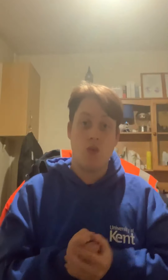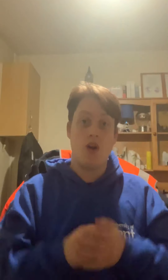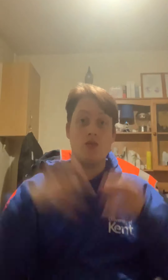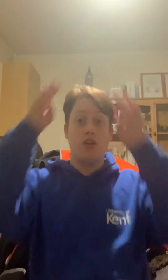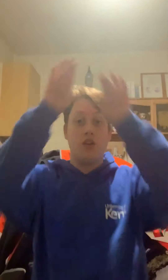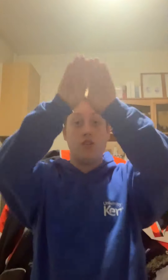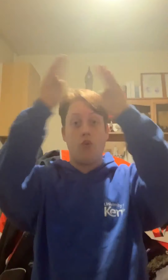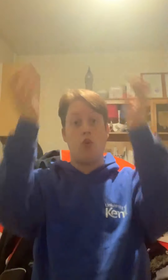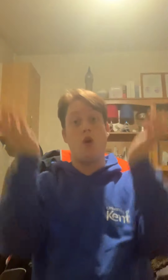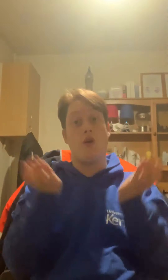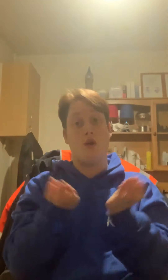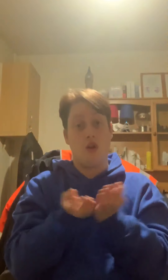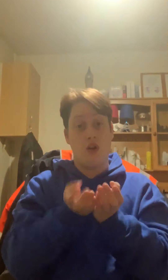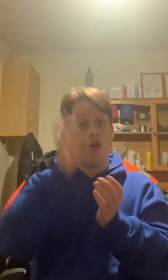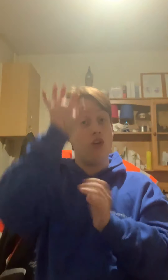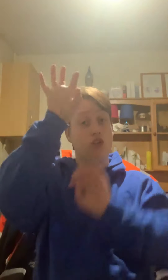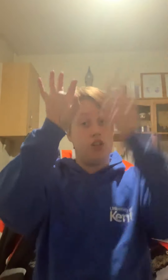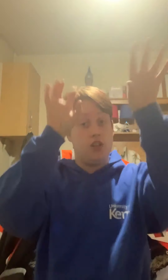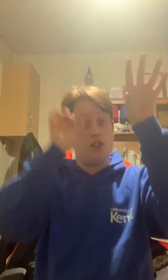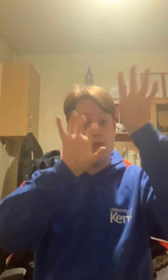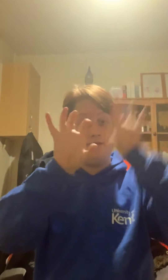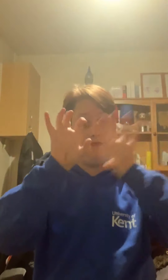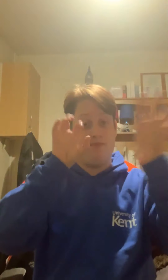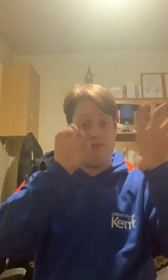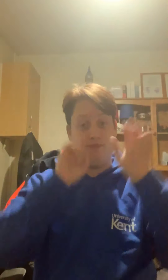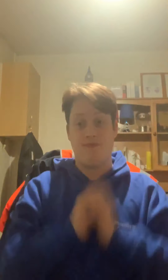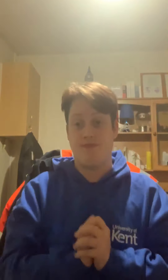world. So continent.